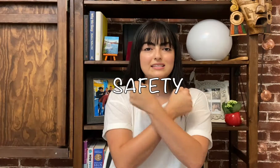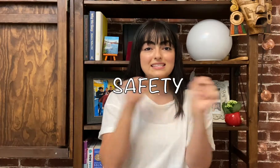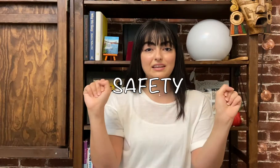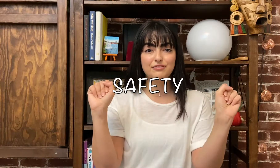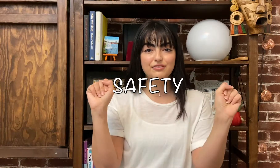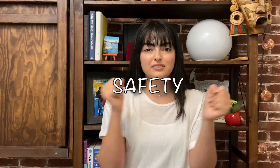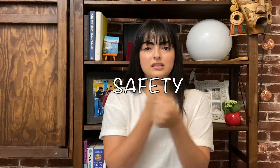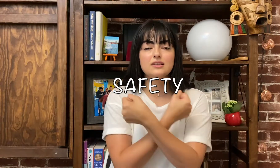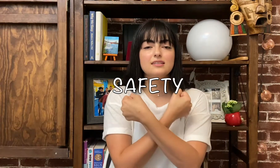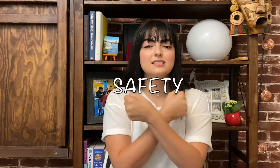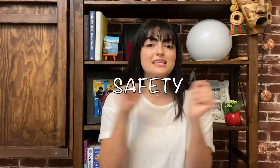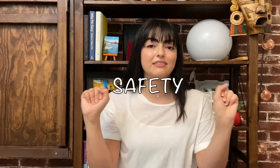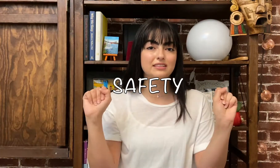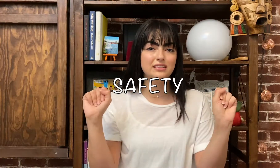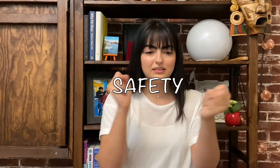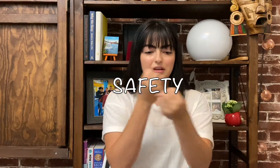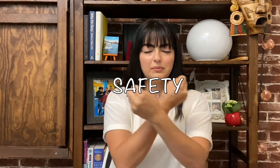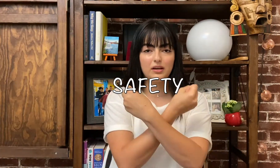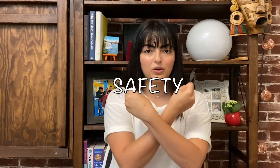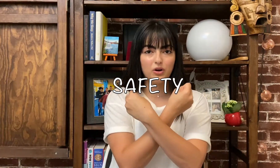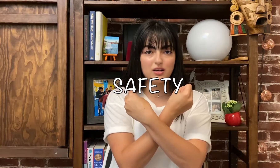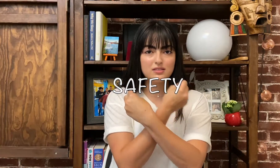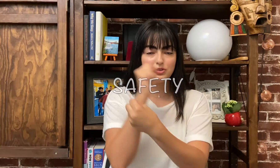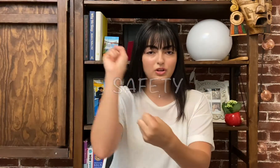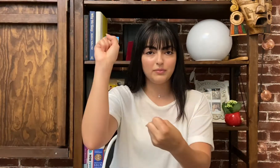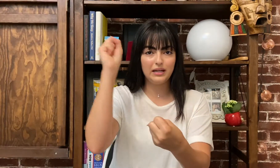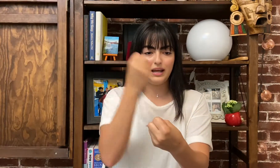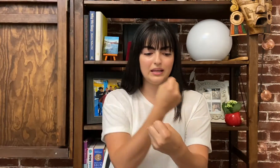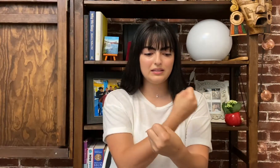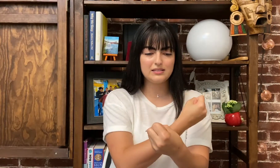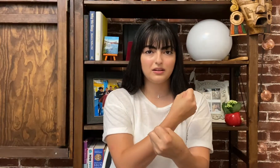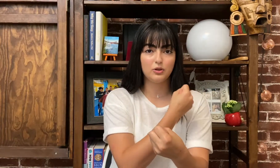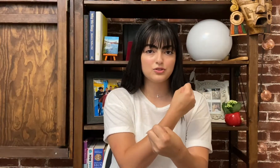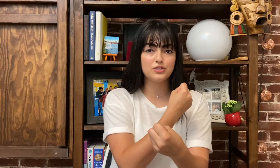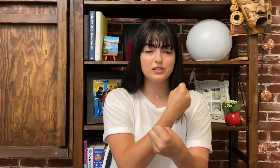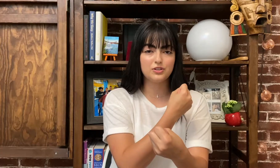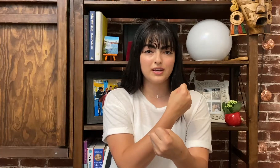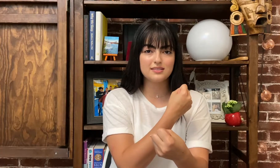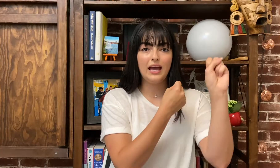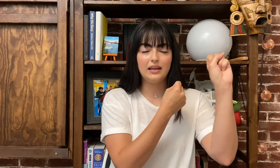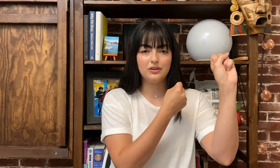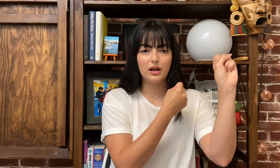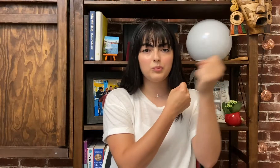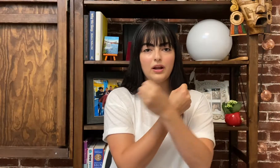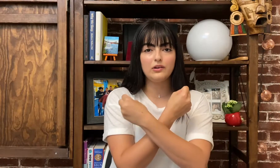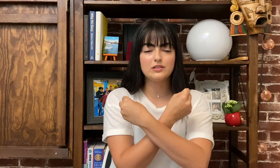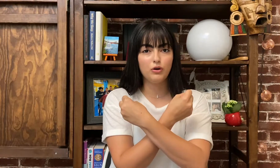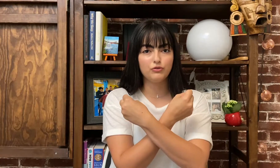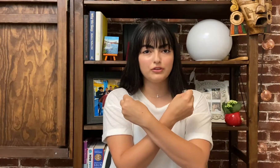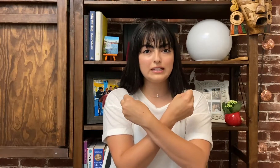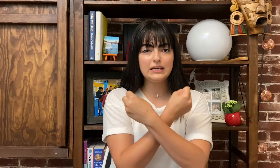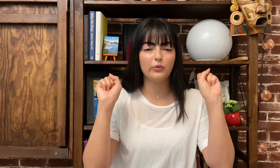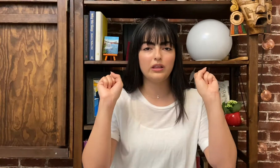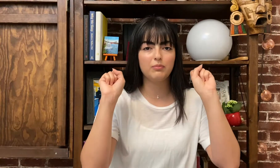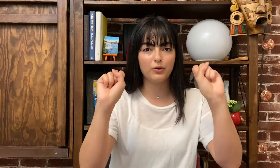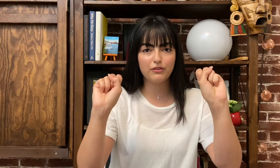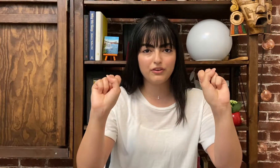safe. Safety. You're gonna make a cross. Your dominant hand is closer to your chest and your helper hand is over it. With both of your